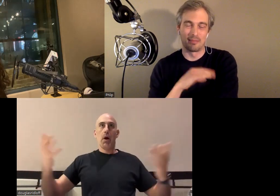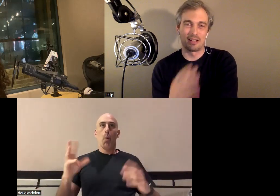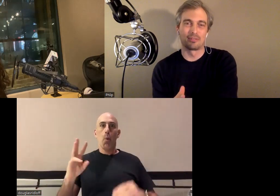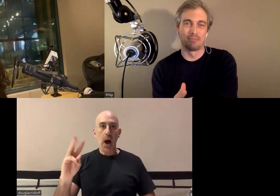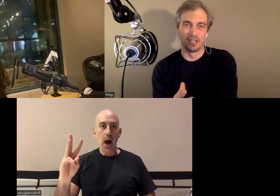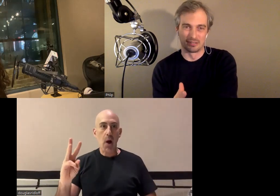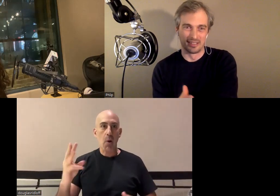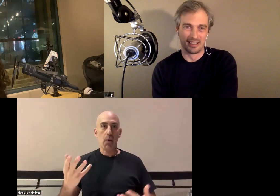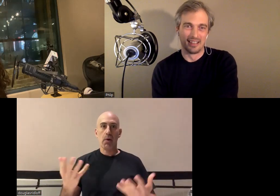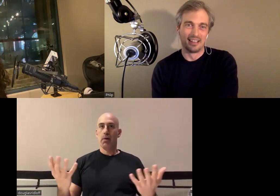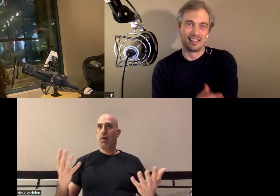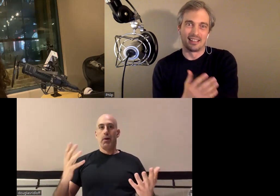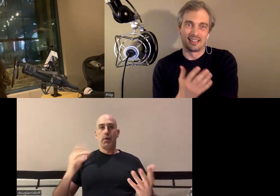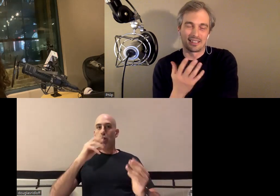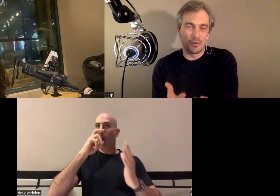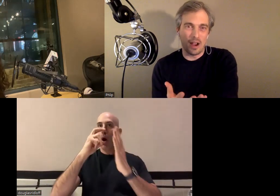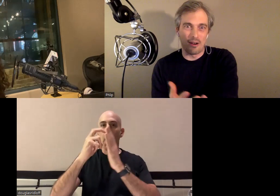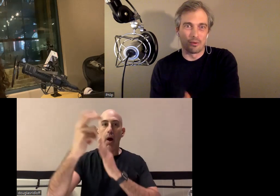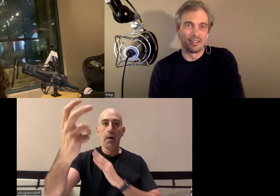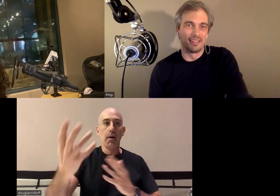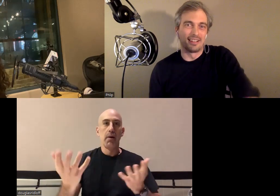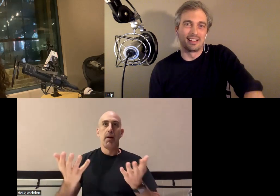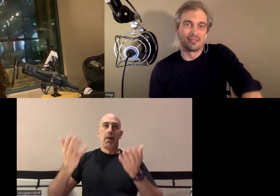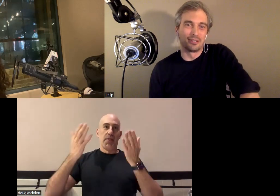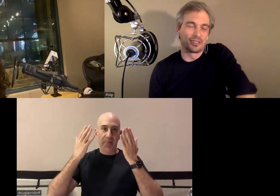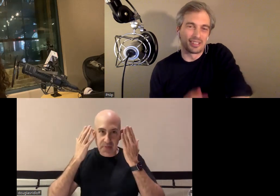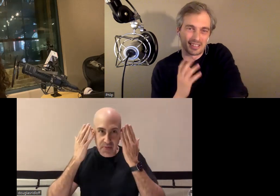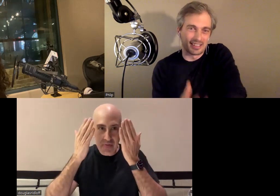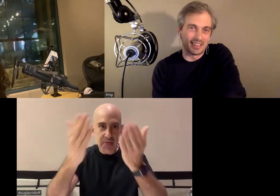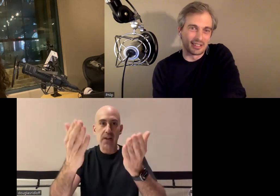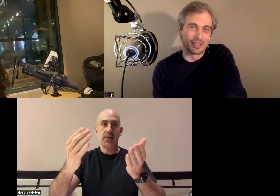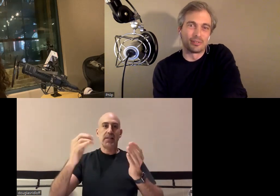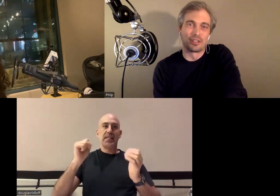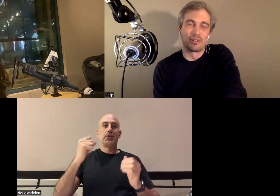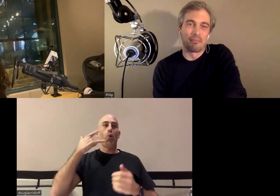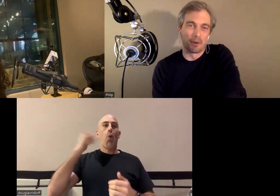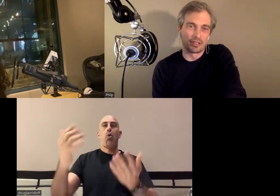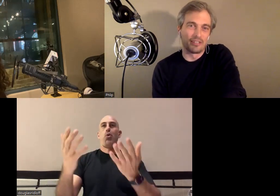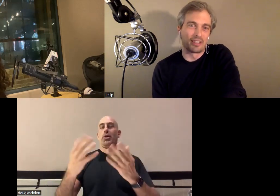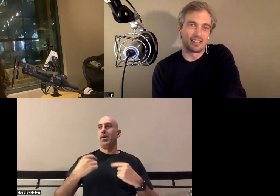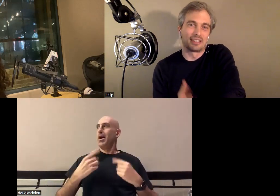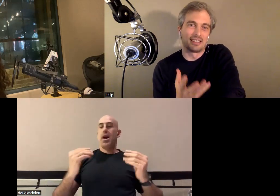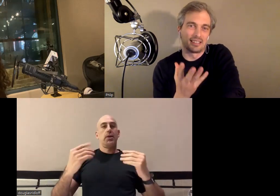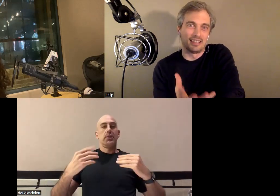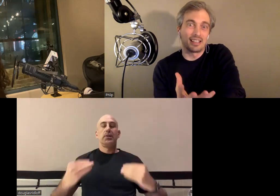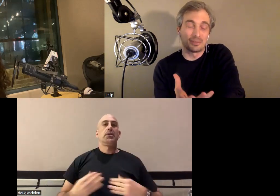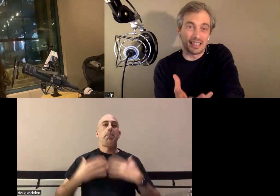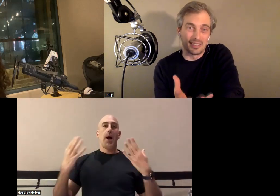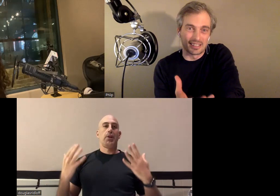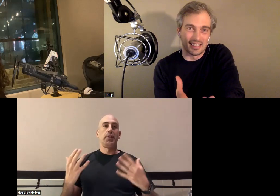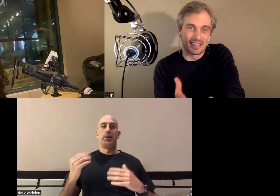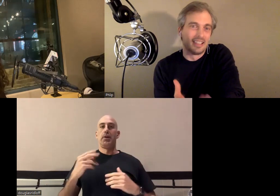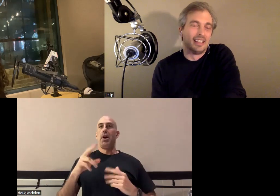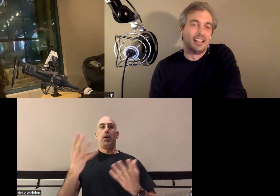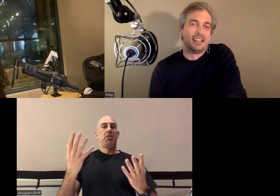poetry, and my mind was blown. I was like, wow, I was just sucked into it. It was so immersive, and I said,